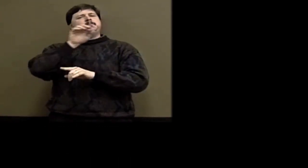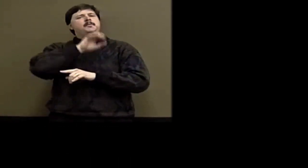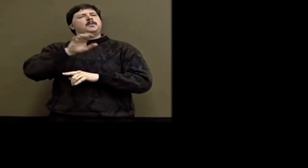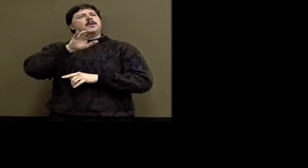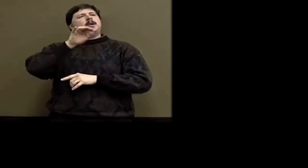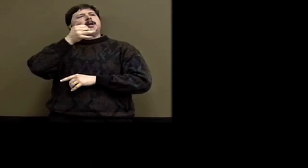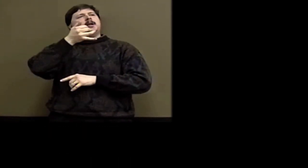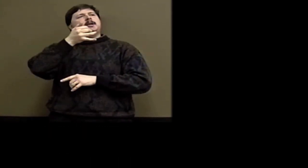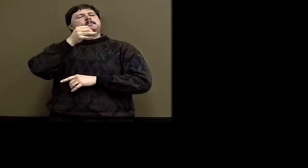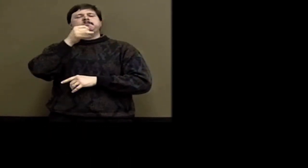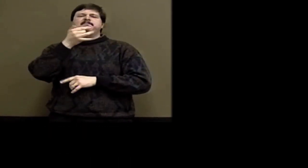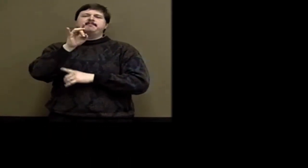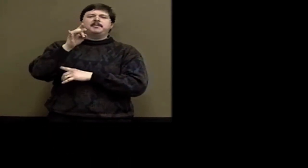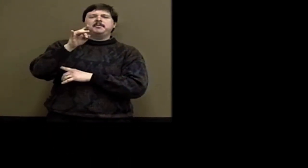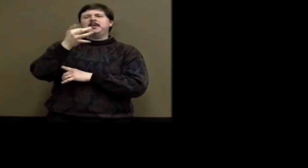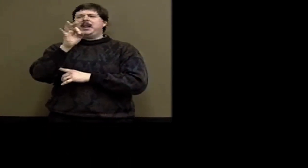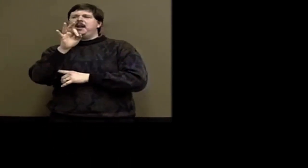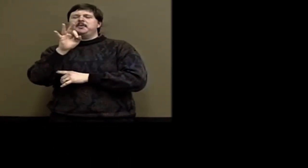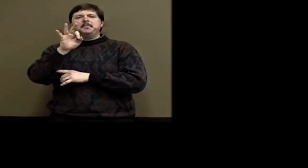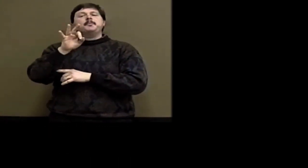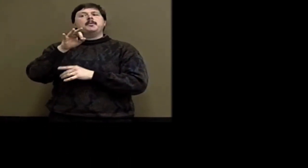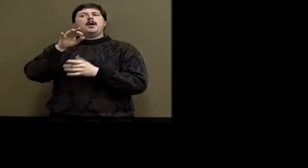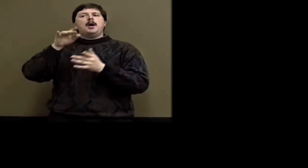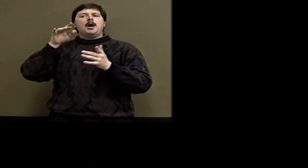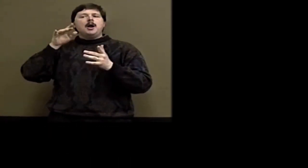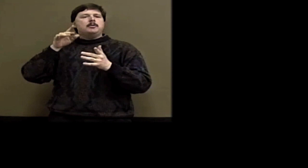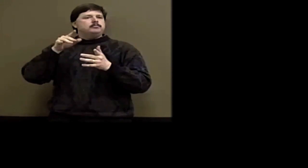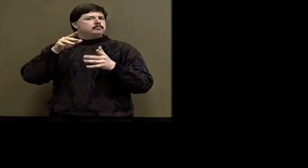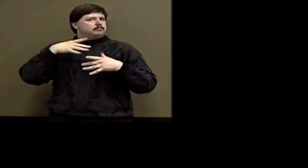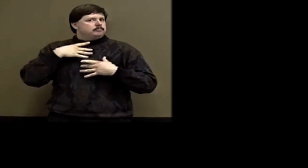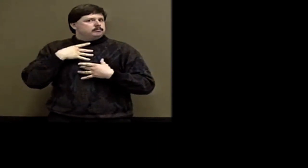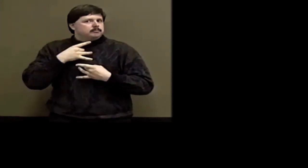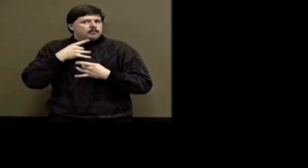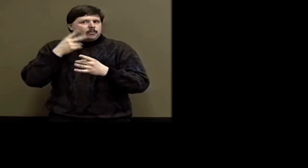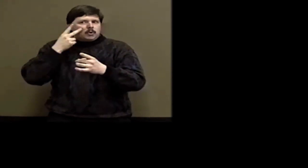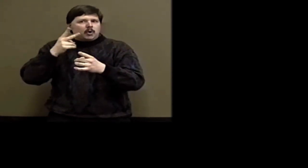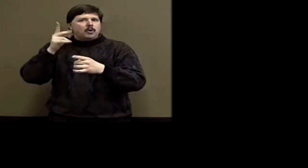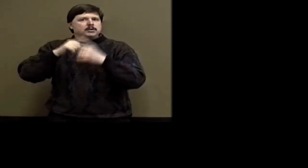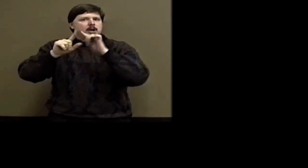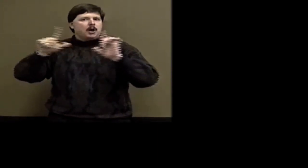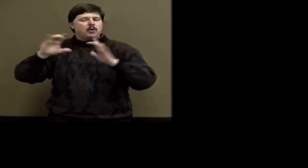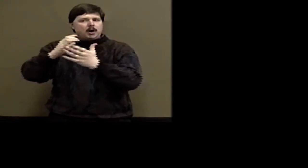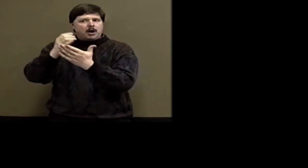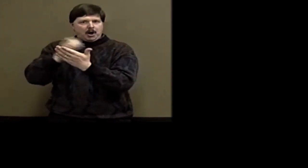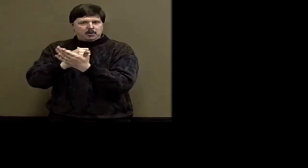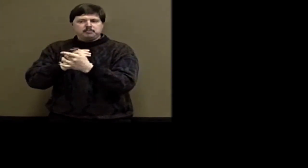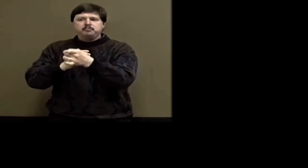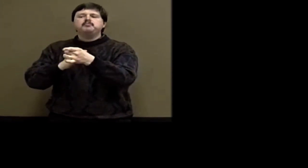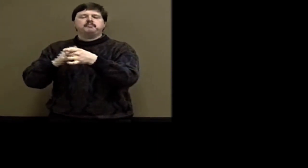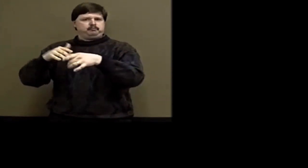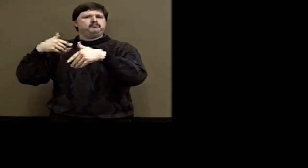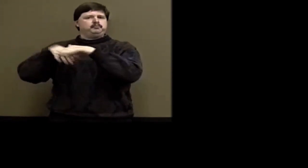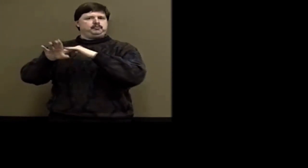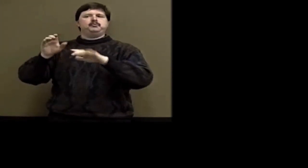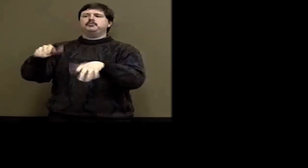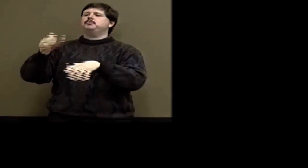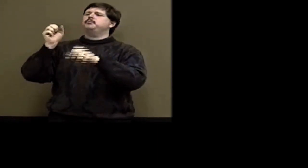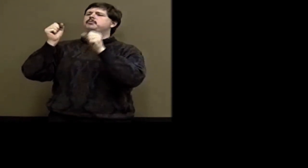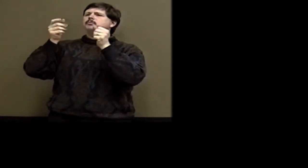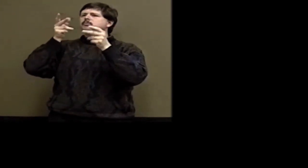I am not deaf. I grew up without any exposure to American Sign Language. When I was 18 or 19 years old, I took an ASL course where I